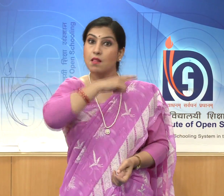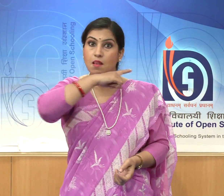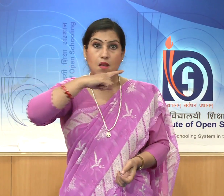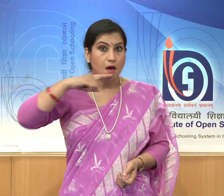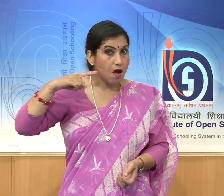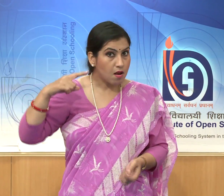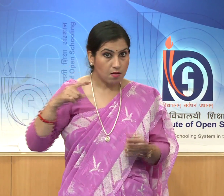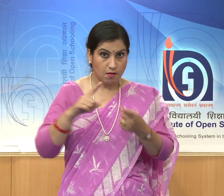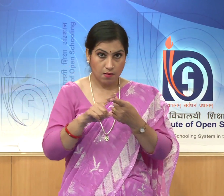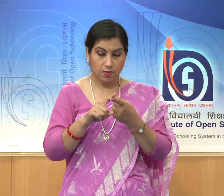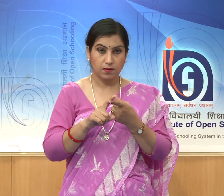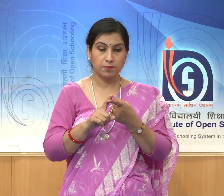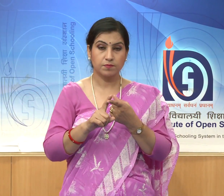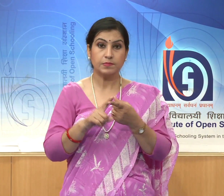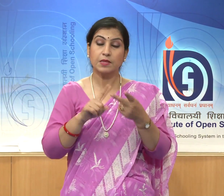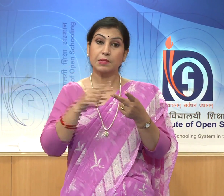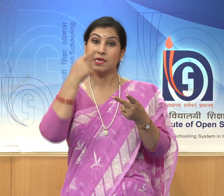Red and yellow